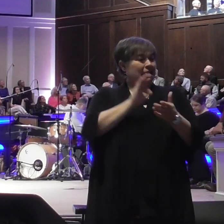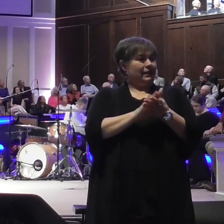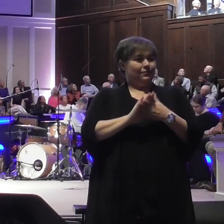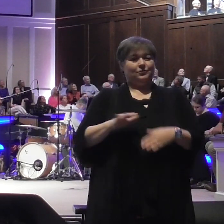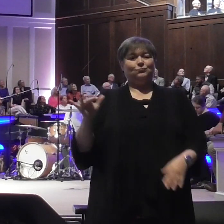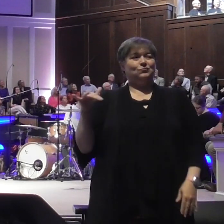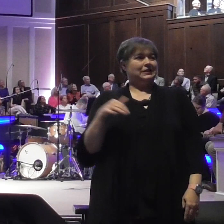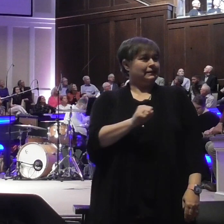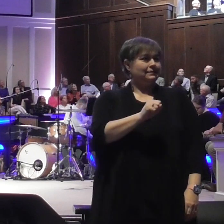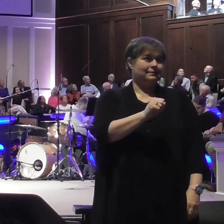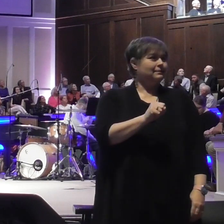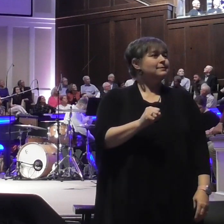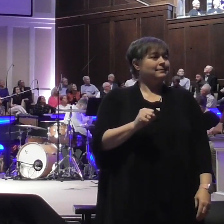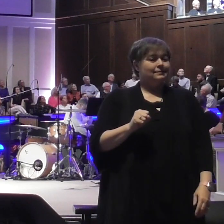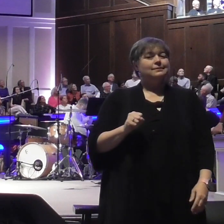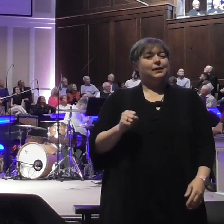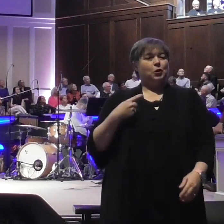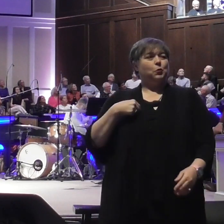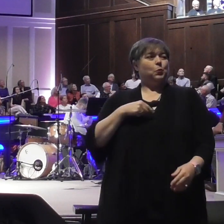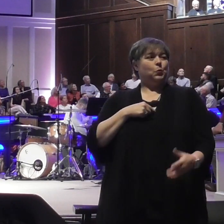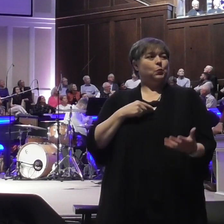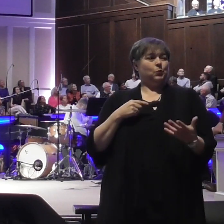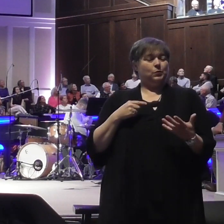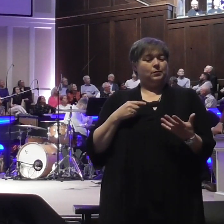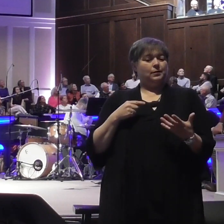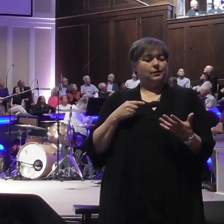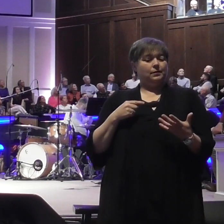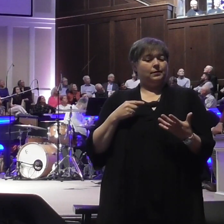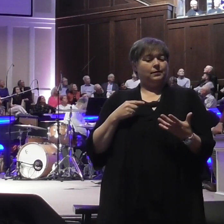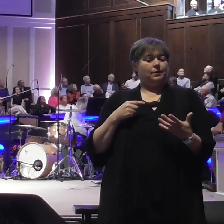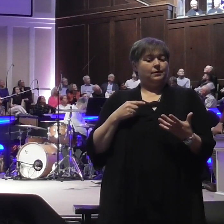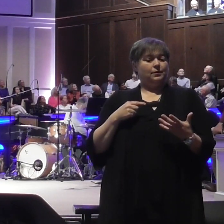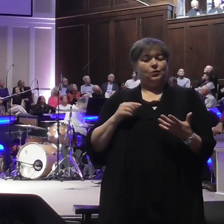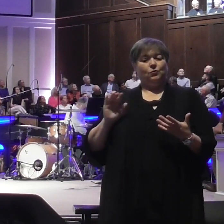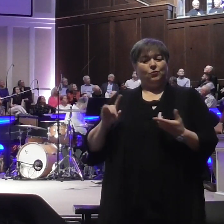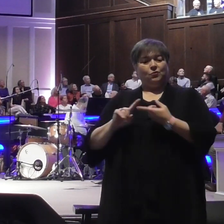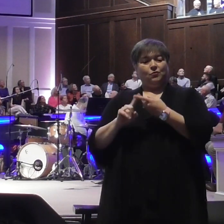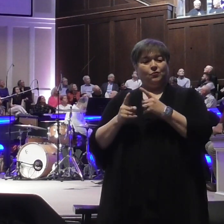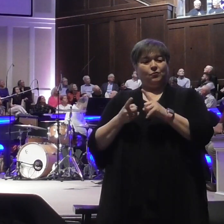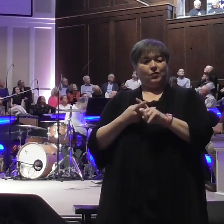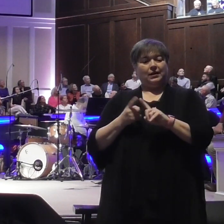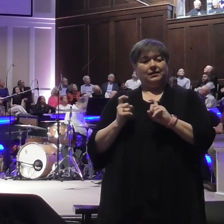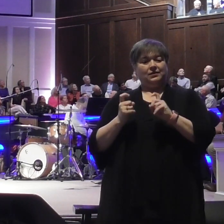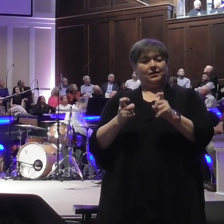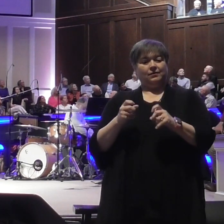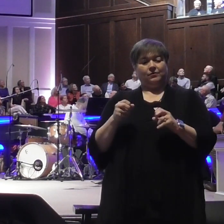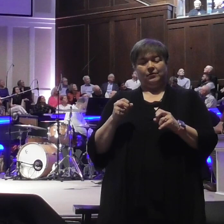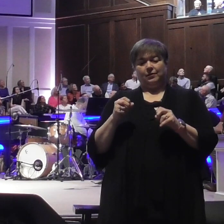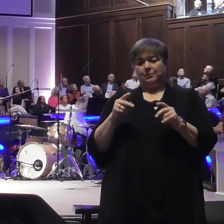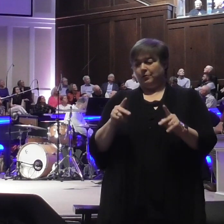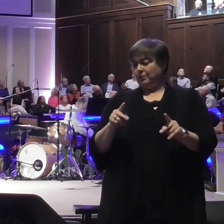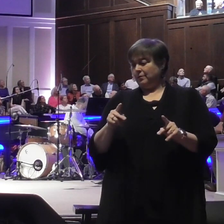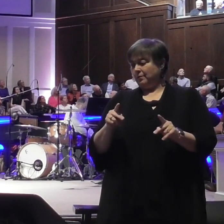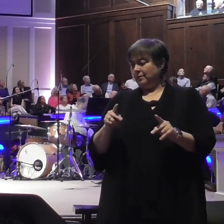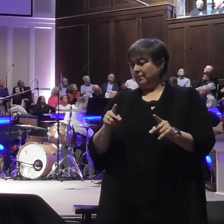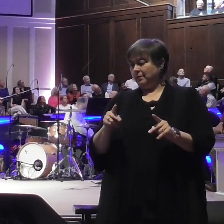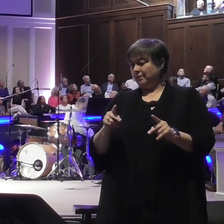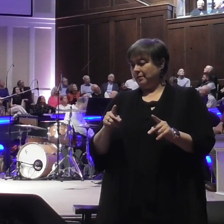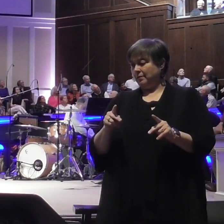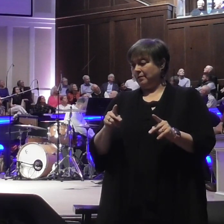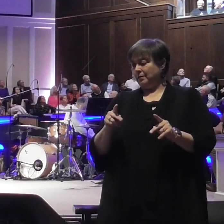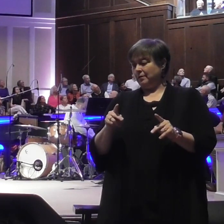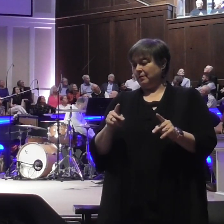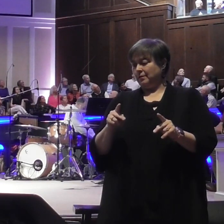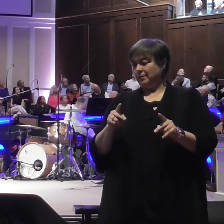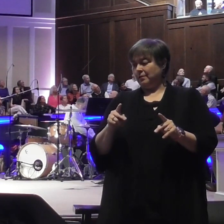you. But we wanted your friend to take an opportunity to give a quick word. Frank McArdle